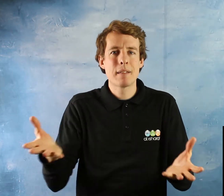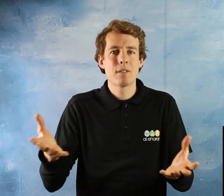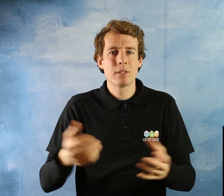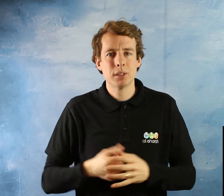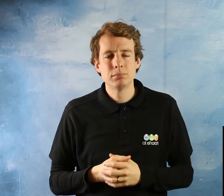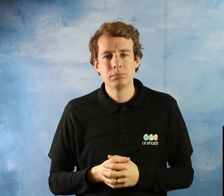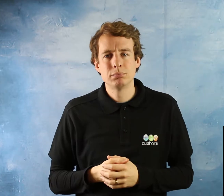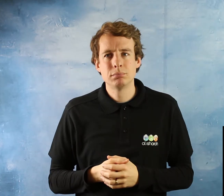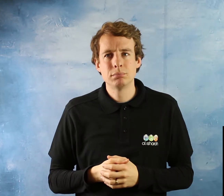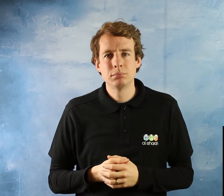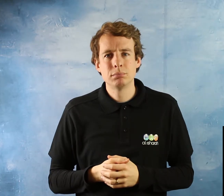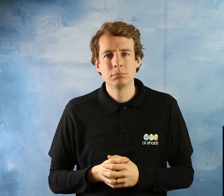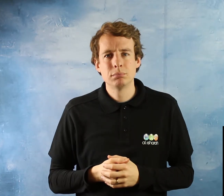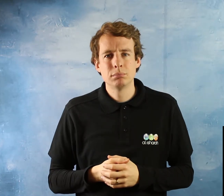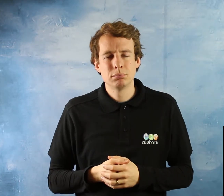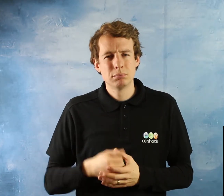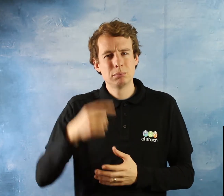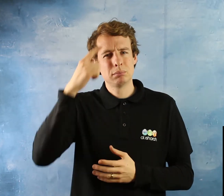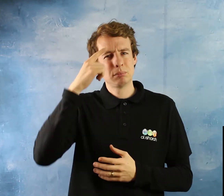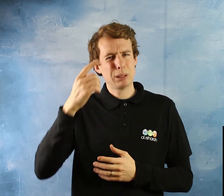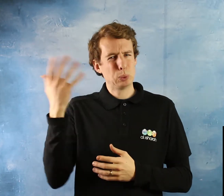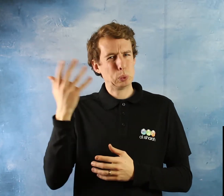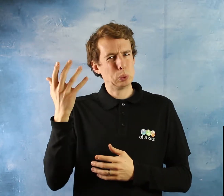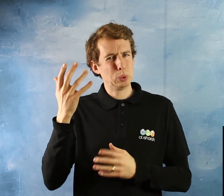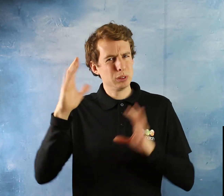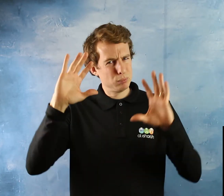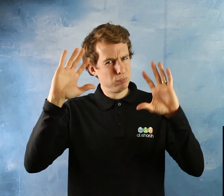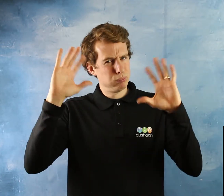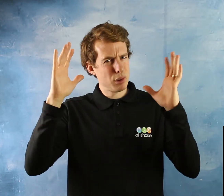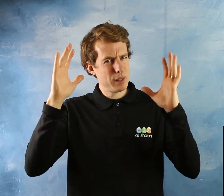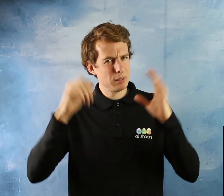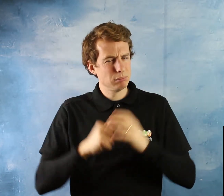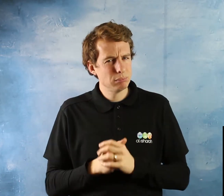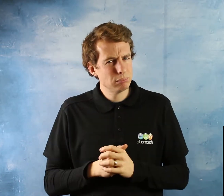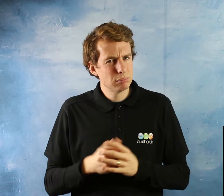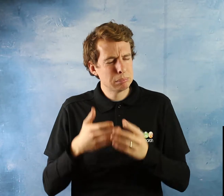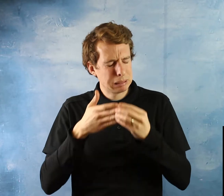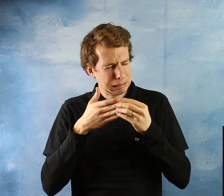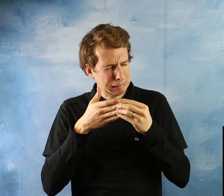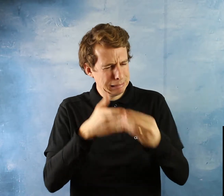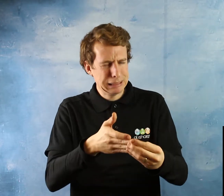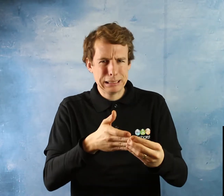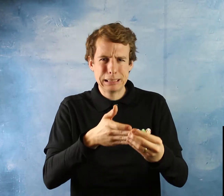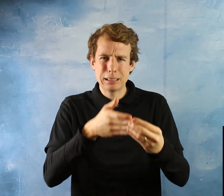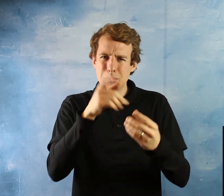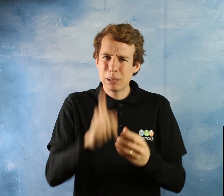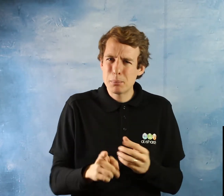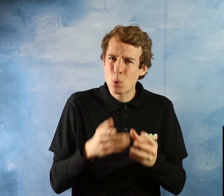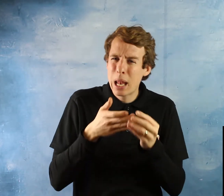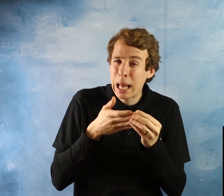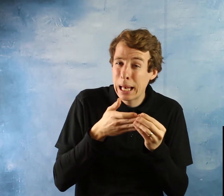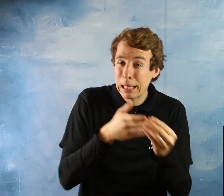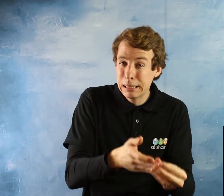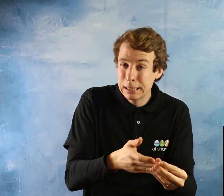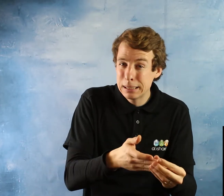only prophet, he is a leader of all prophets, Sayyidul Anbiya wal Mursaleen. Allah subhanahu wa ta'ala made him so humble with all this